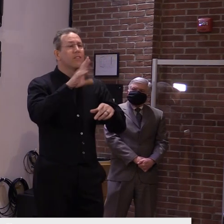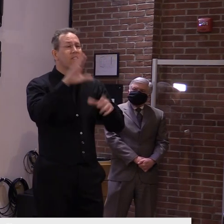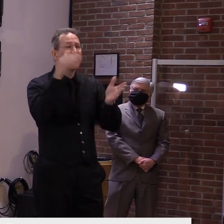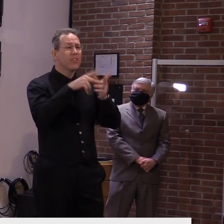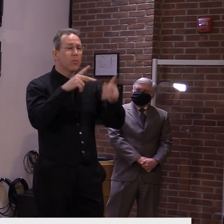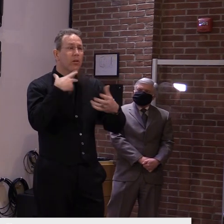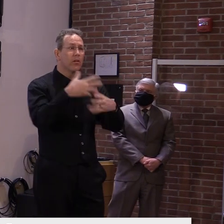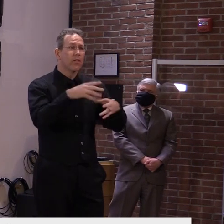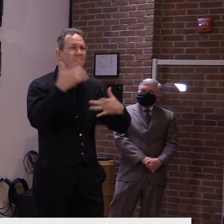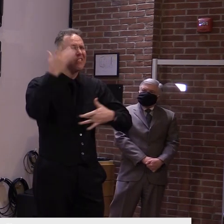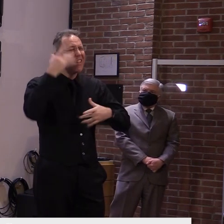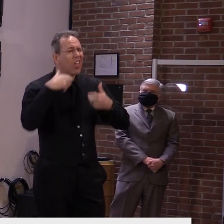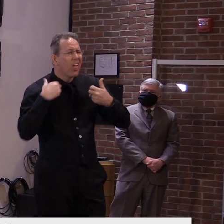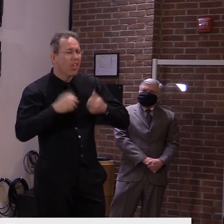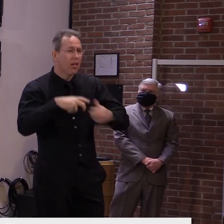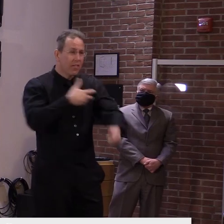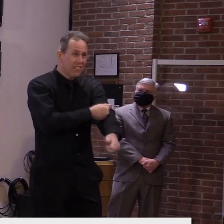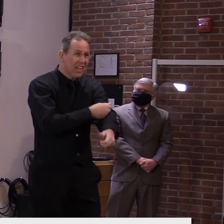or